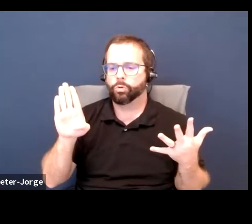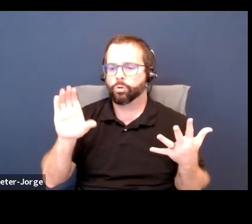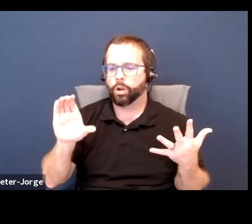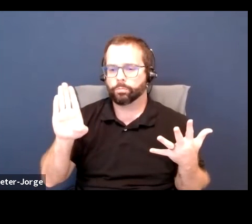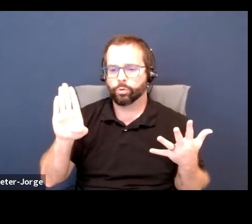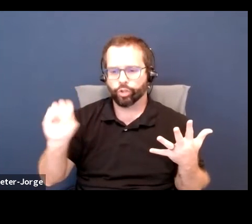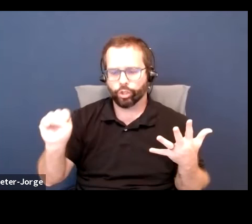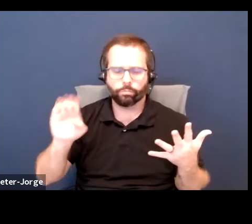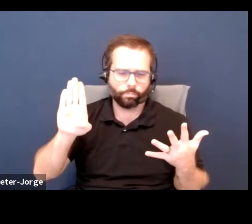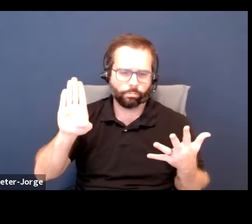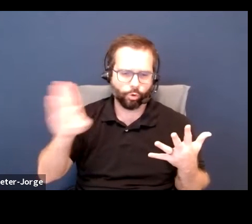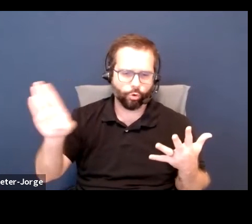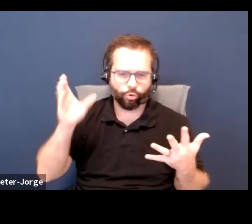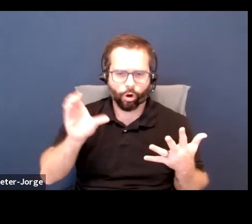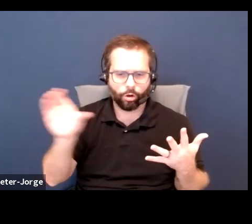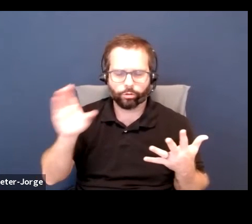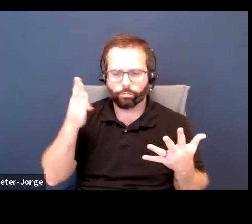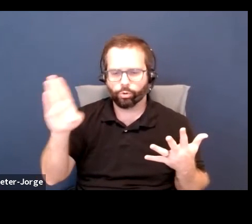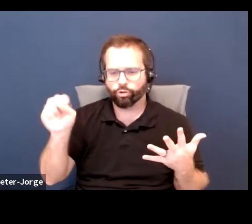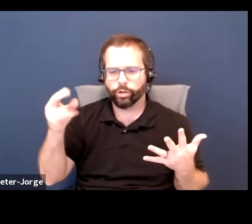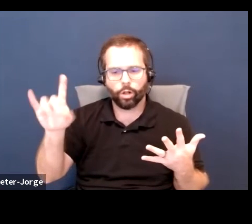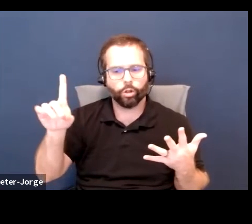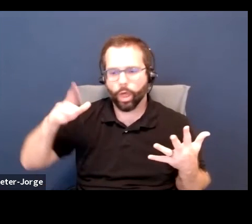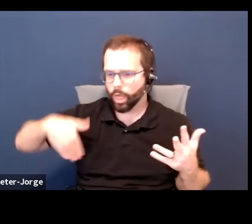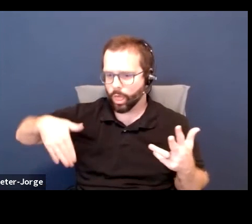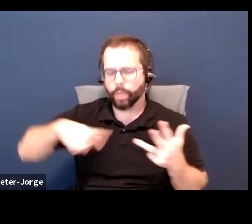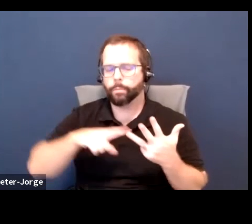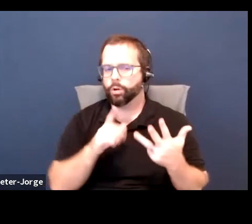but we'll make sure that they do on this next round.